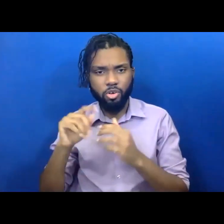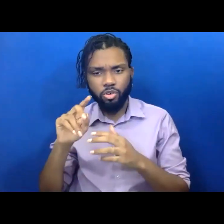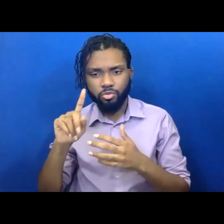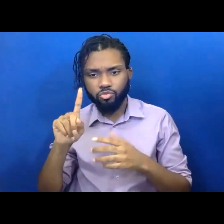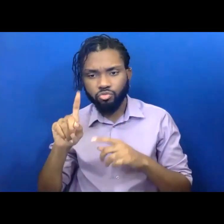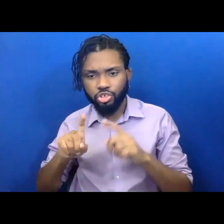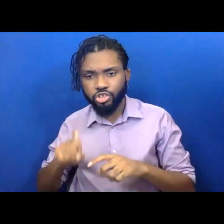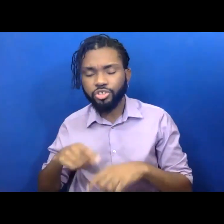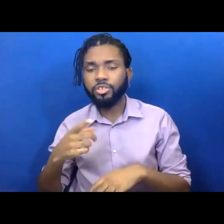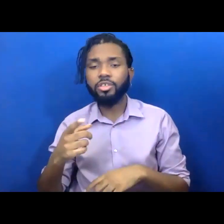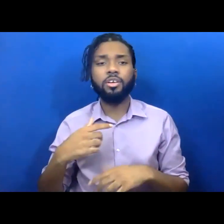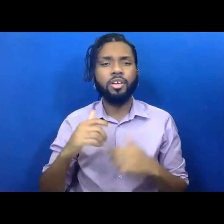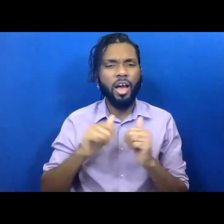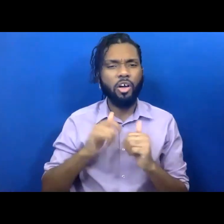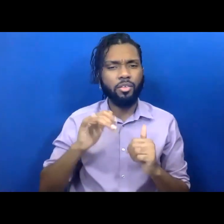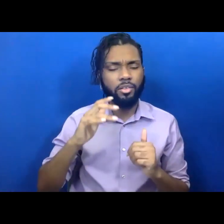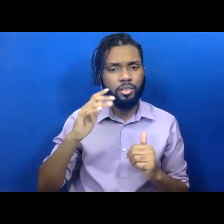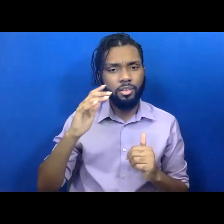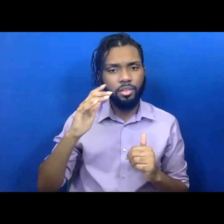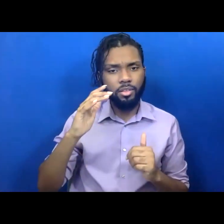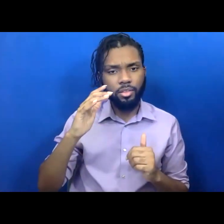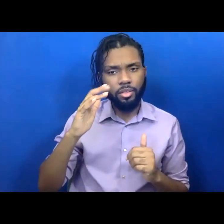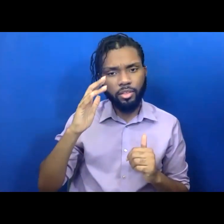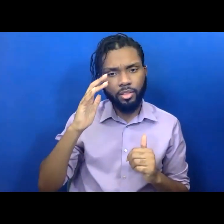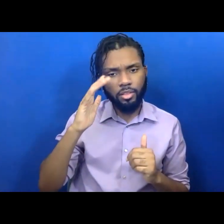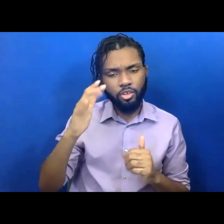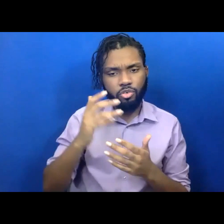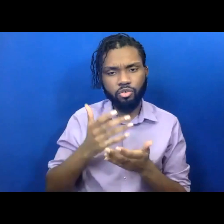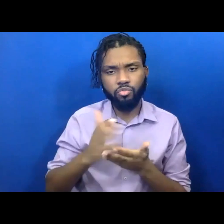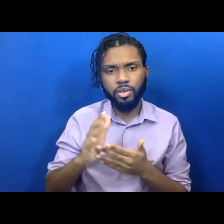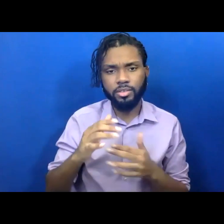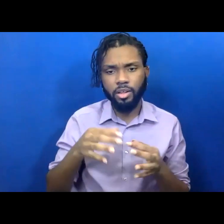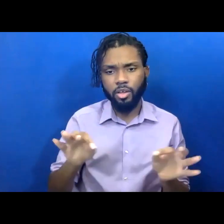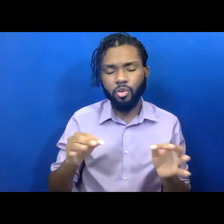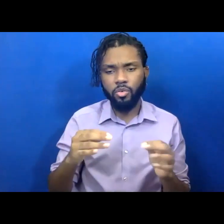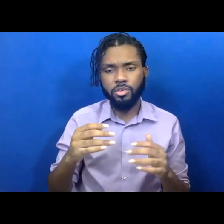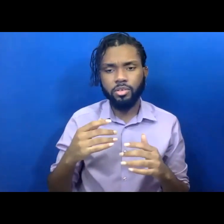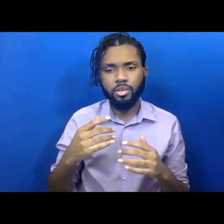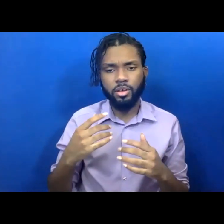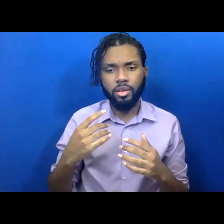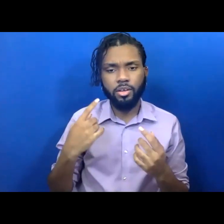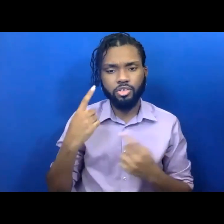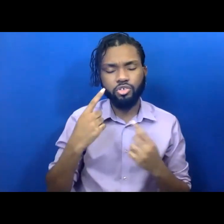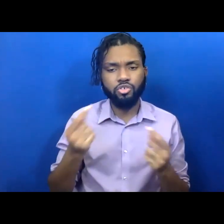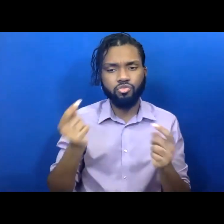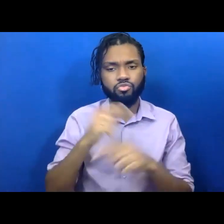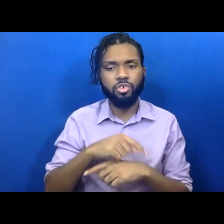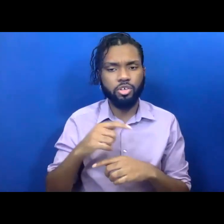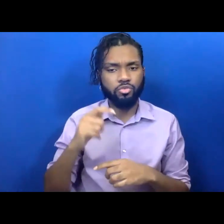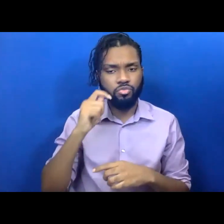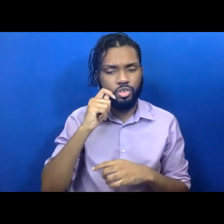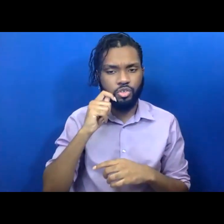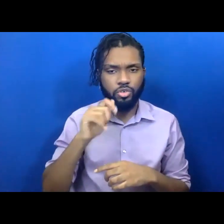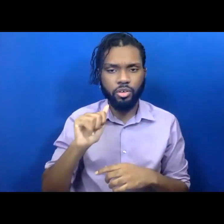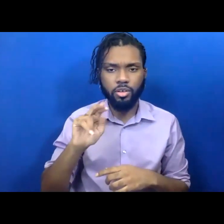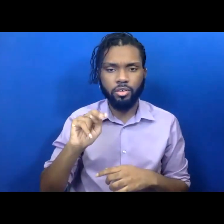theory of race and language, as you all understand it, account for cross-racial relationality that moves away from dominant ways